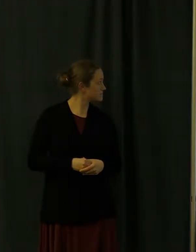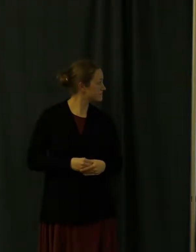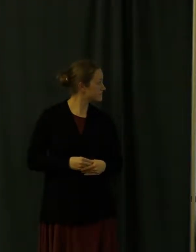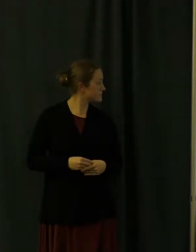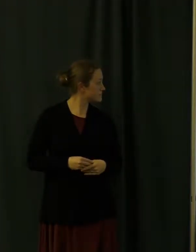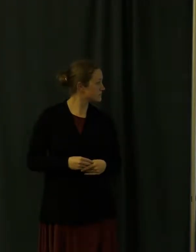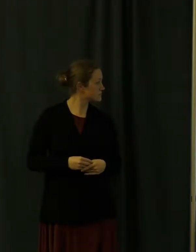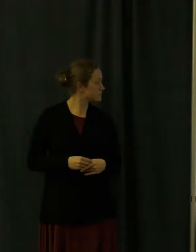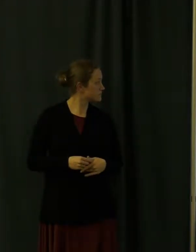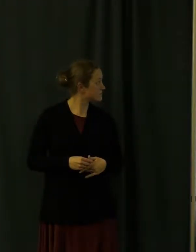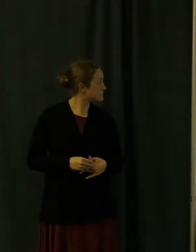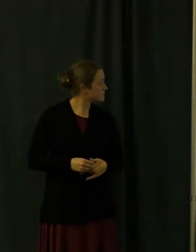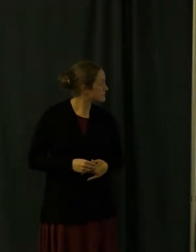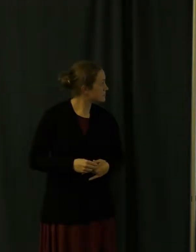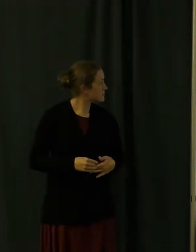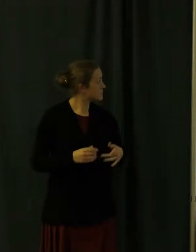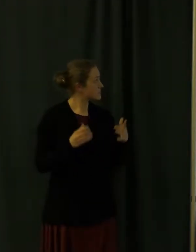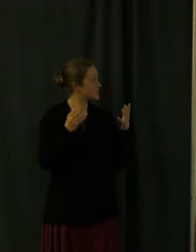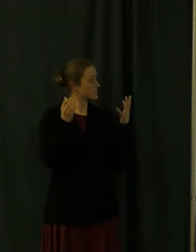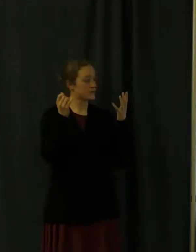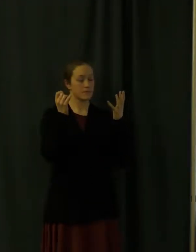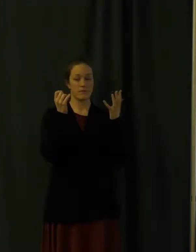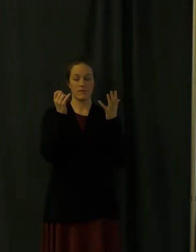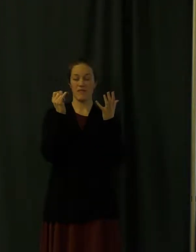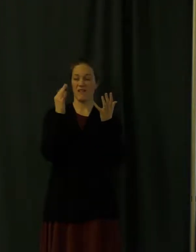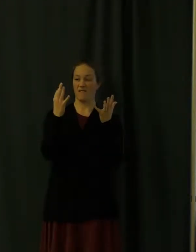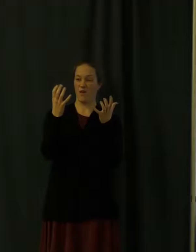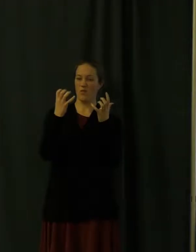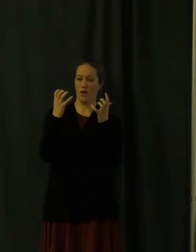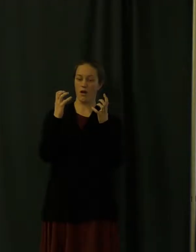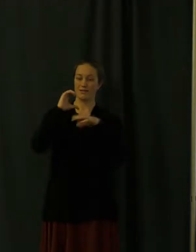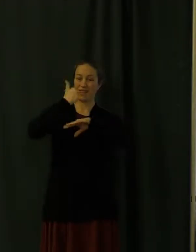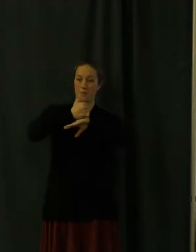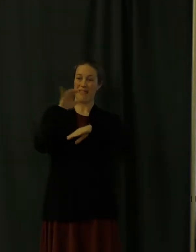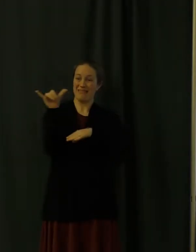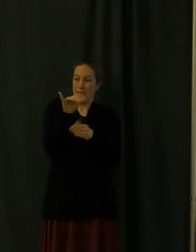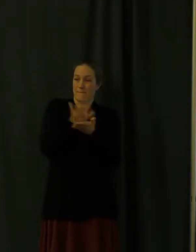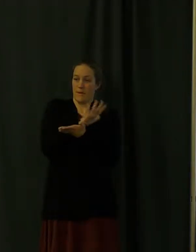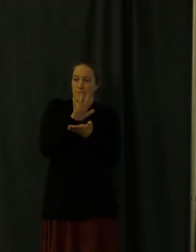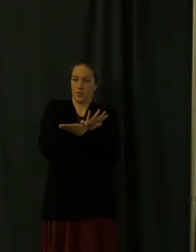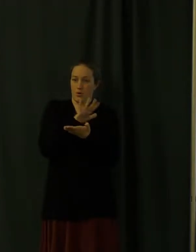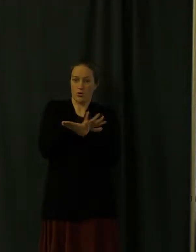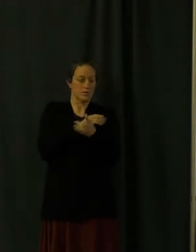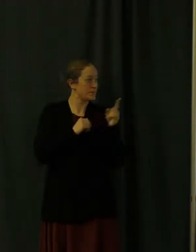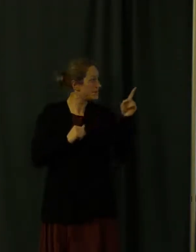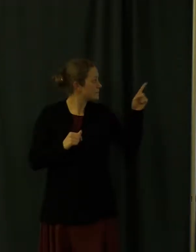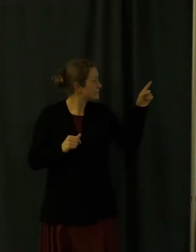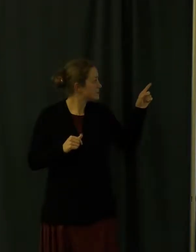And again, if I wanted to orient this page like a piece of paper, I would just do file,